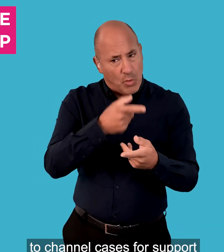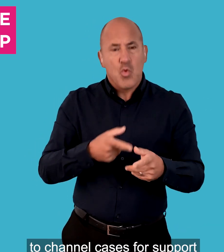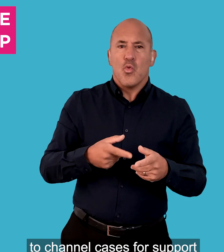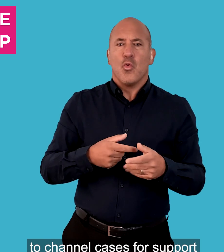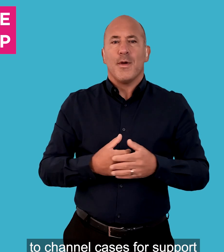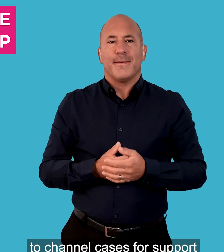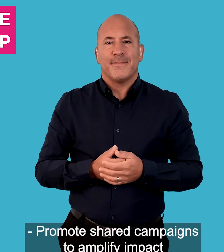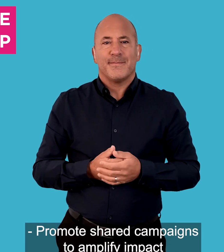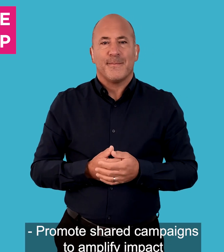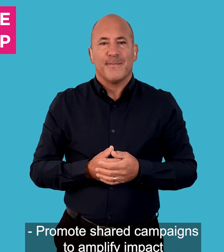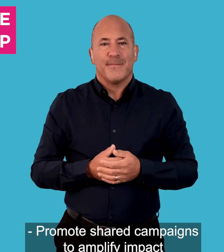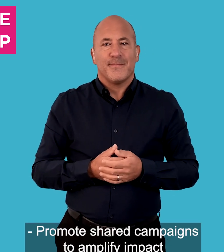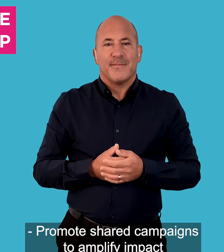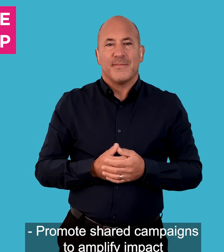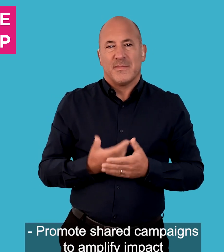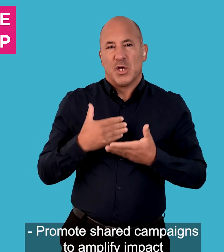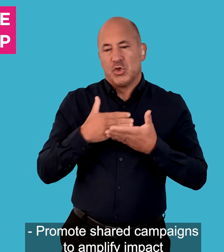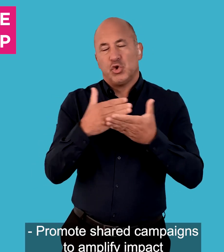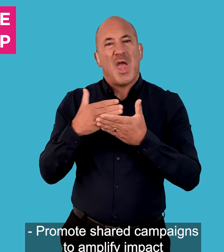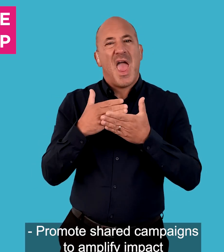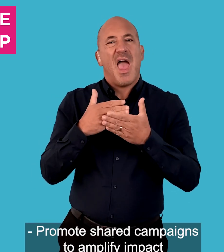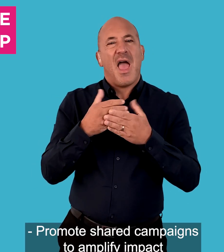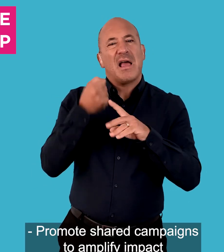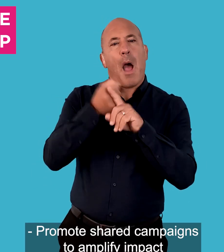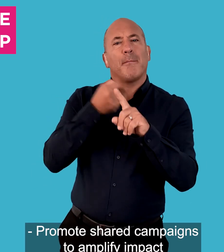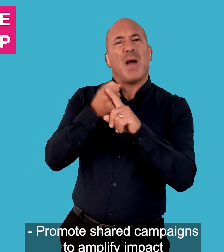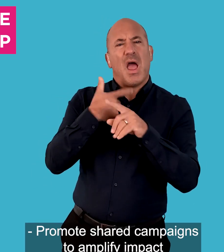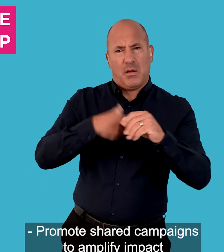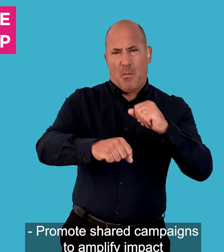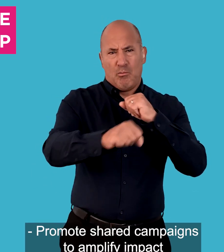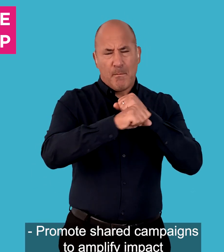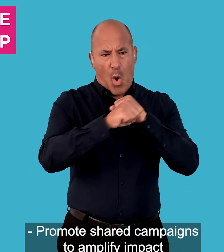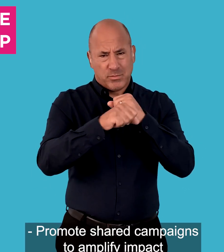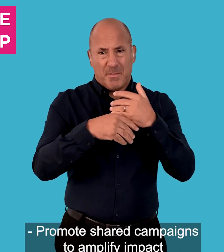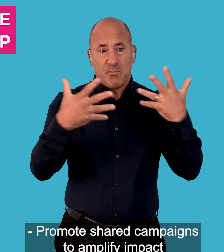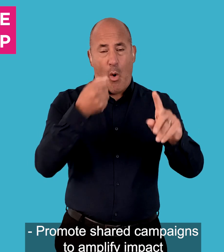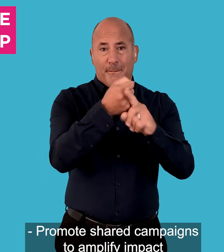support. Promote shared campaigns to amplify impact.